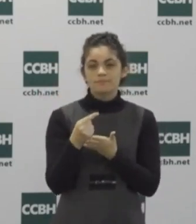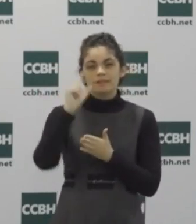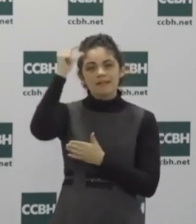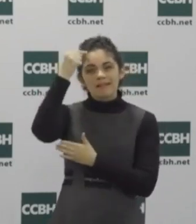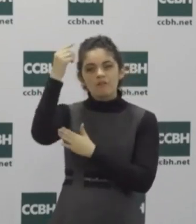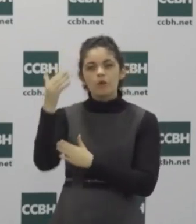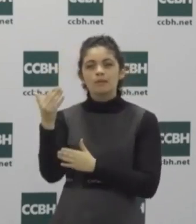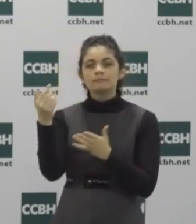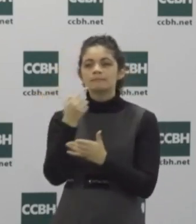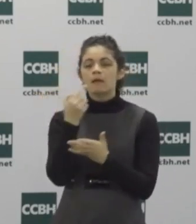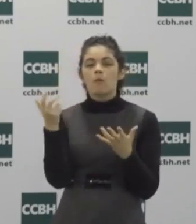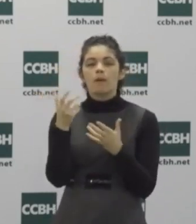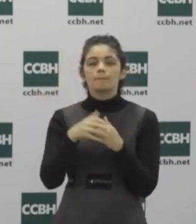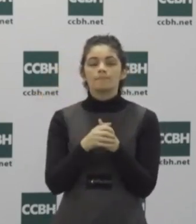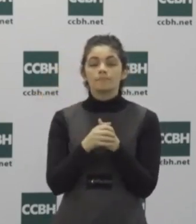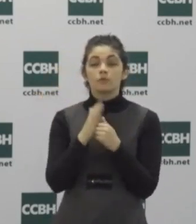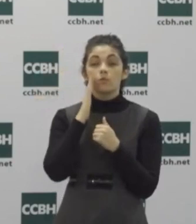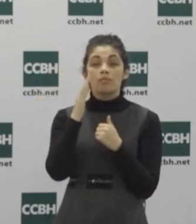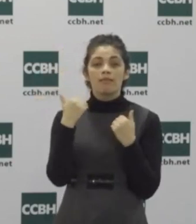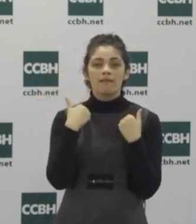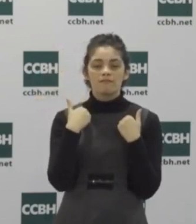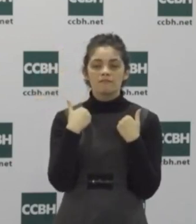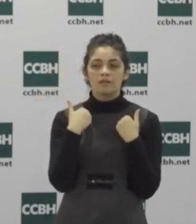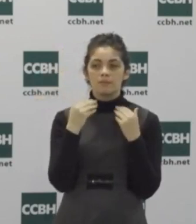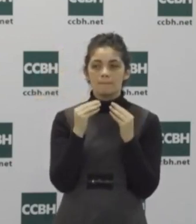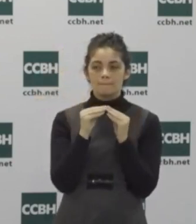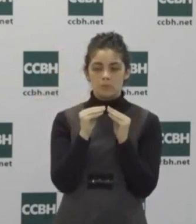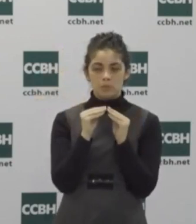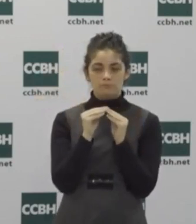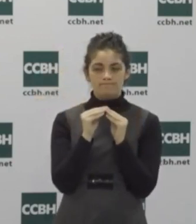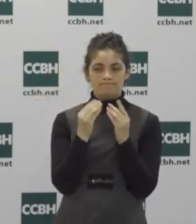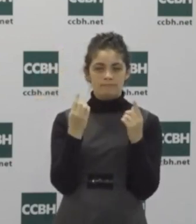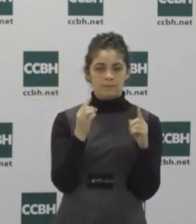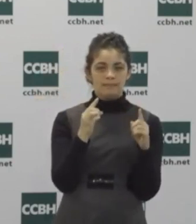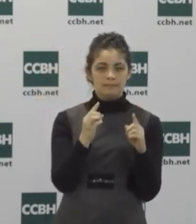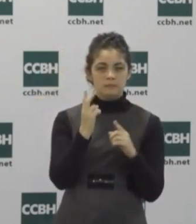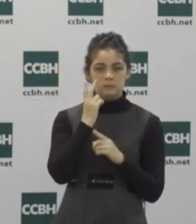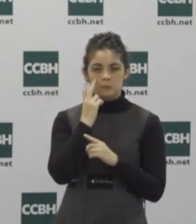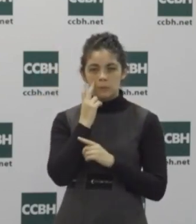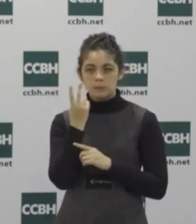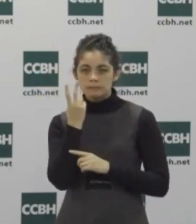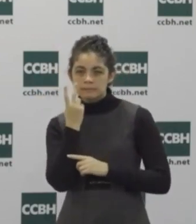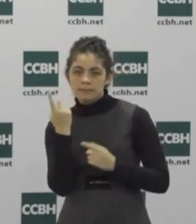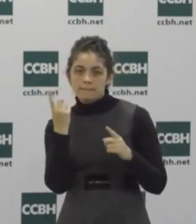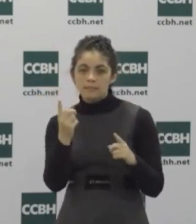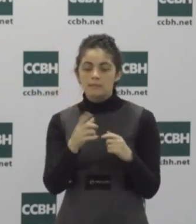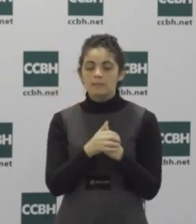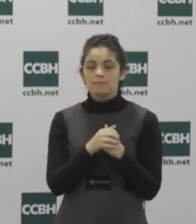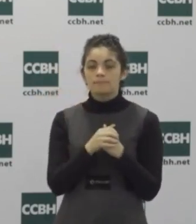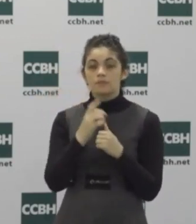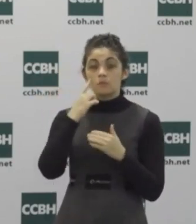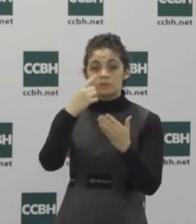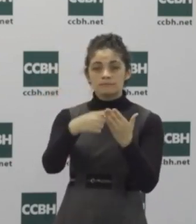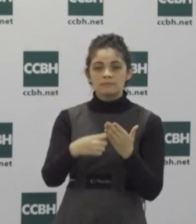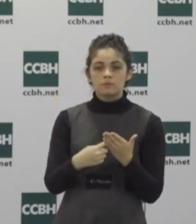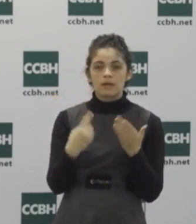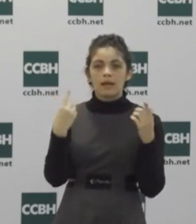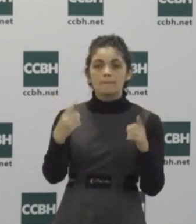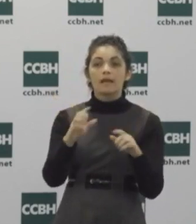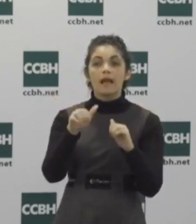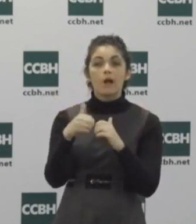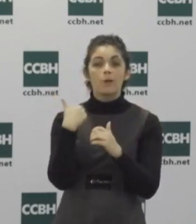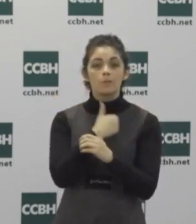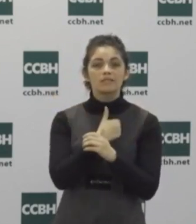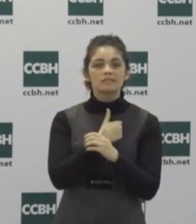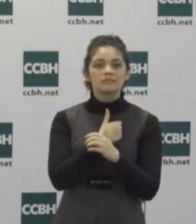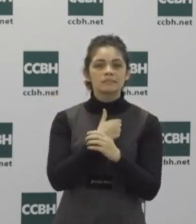governor has announced that there are a number of things sort of coming forward relative to discussions around how we begin